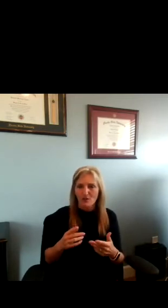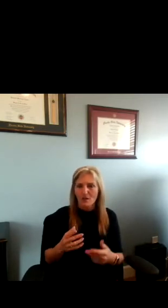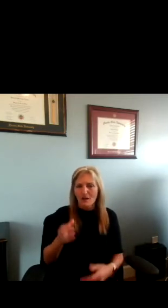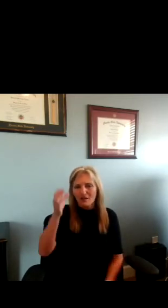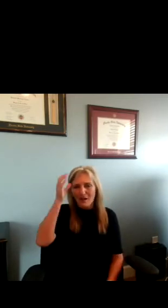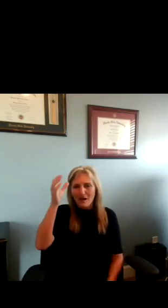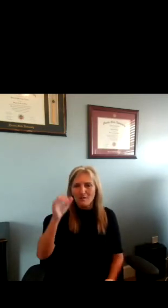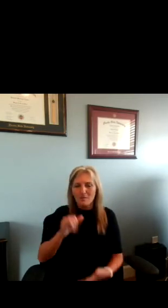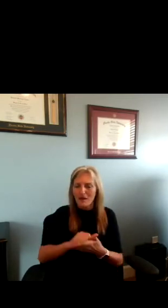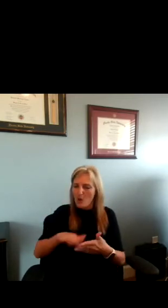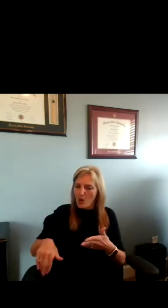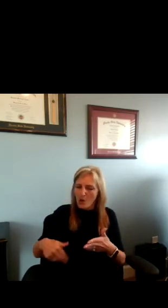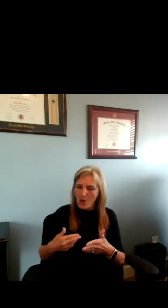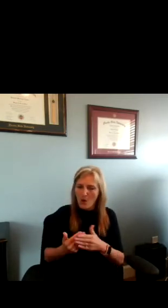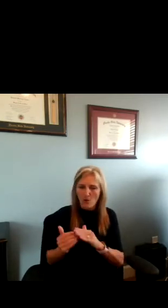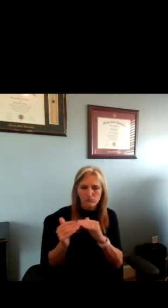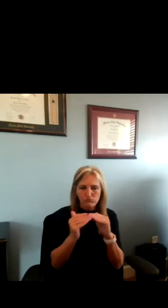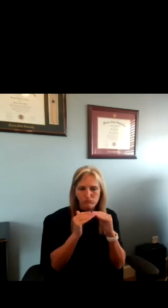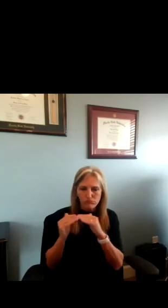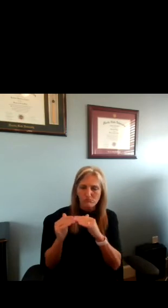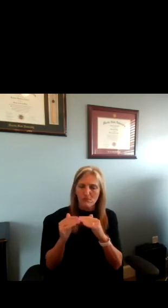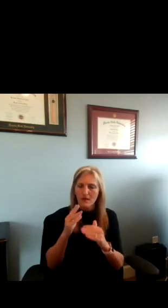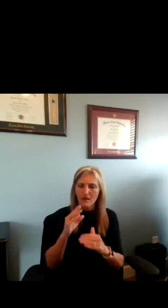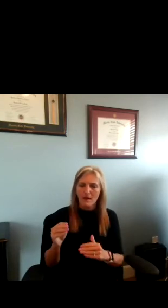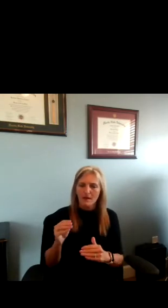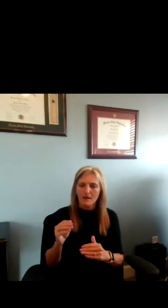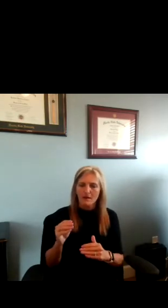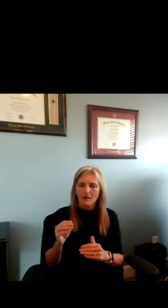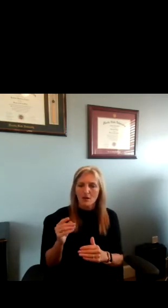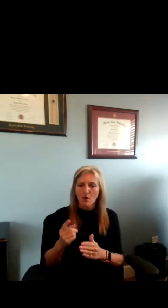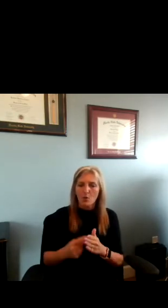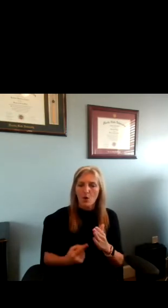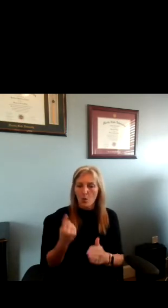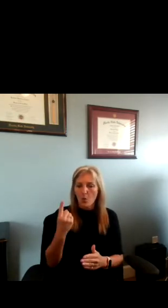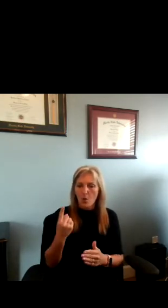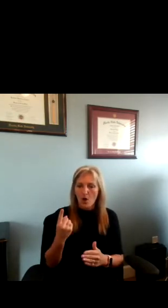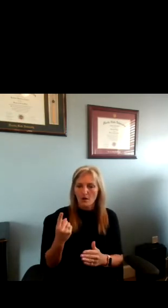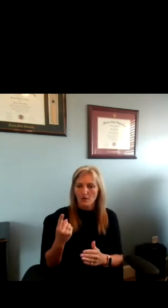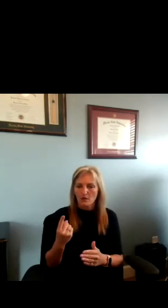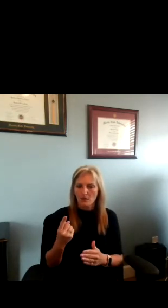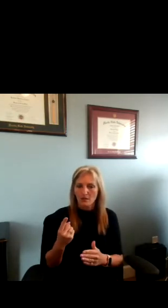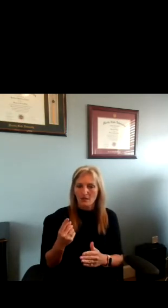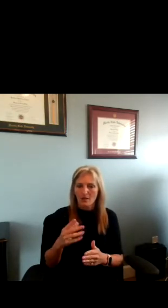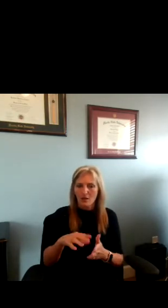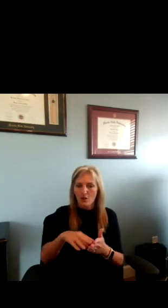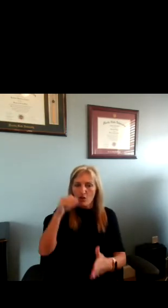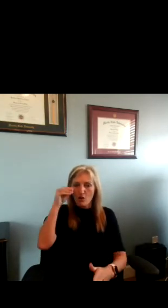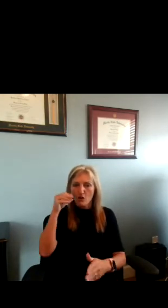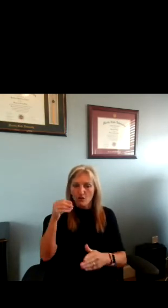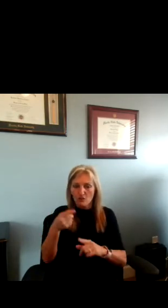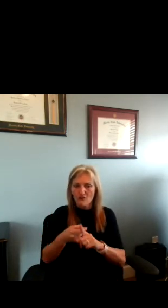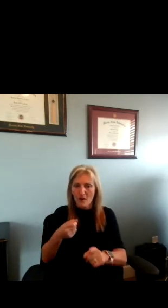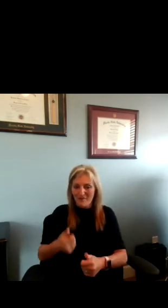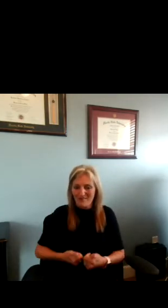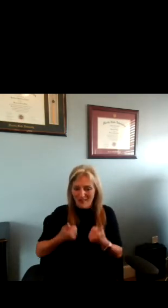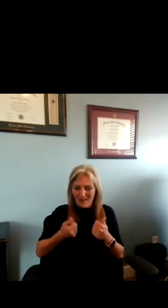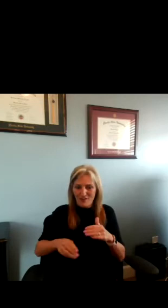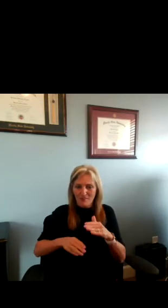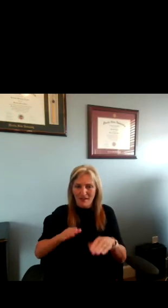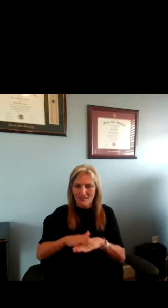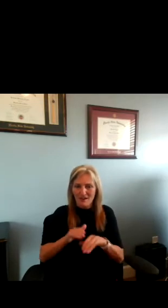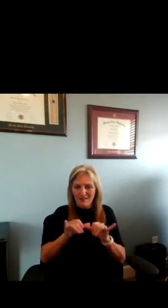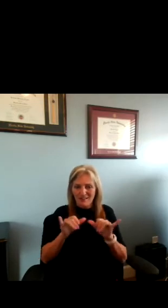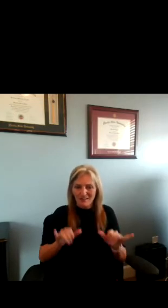Concepts that all is equal and that what one gets out of life is based on a system of